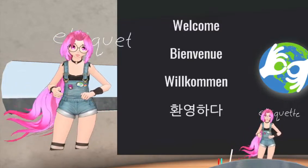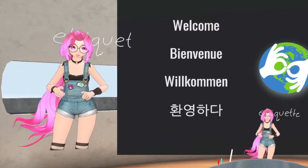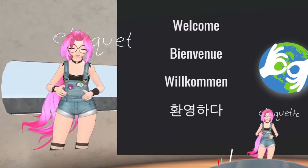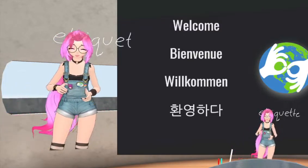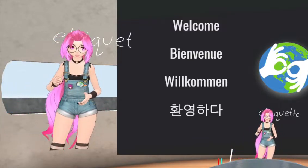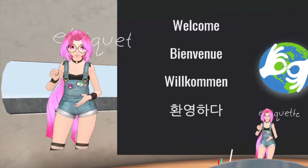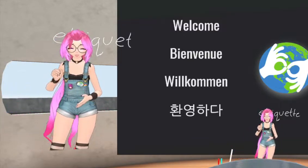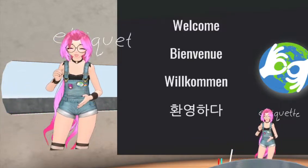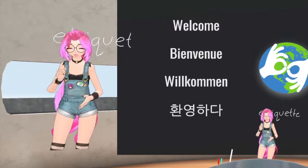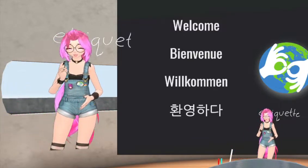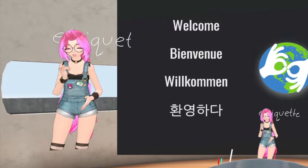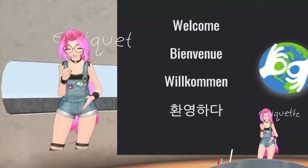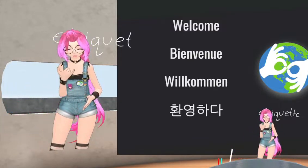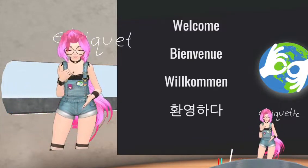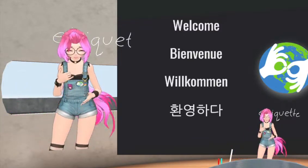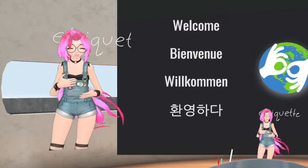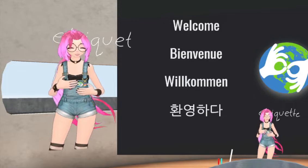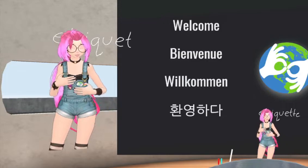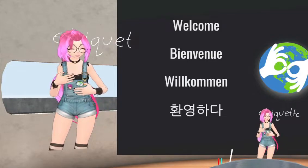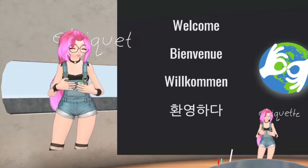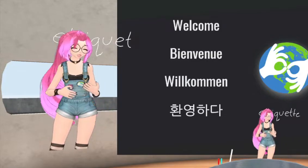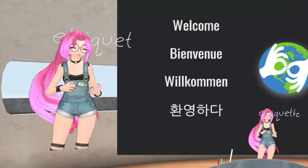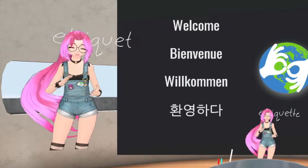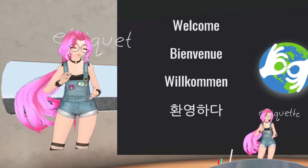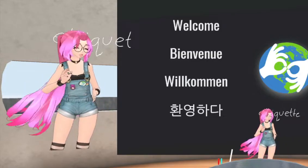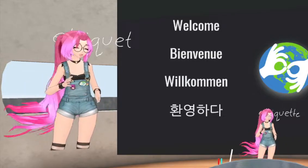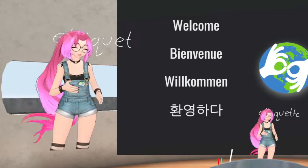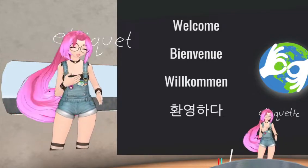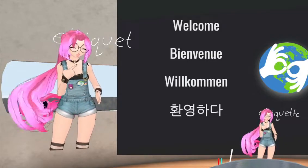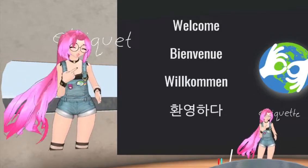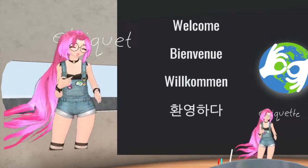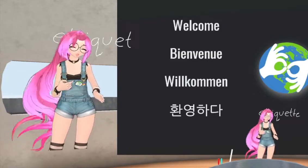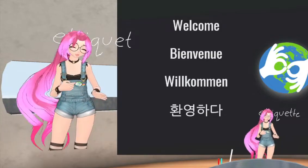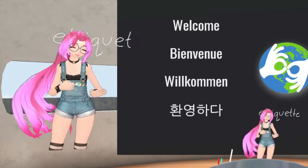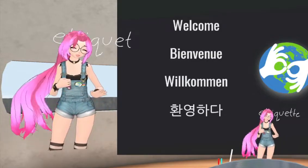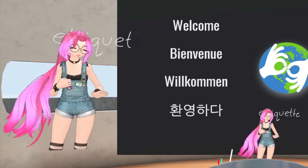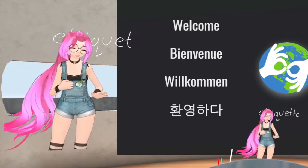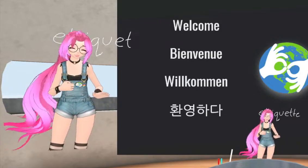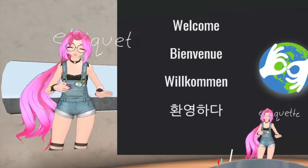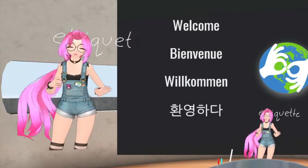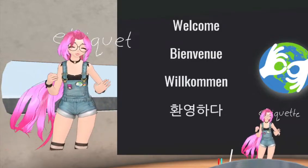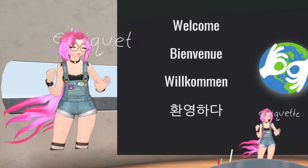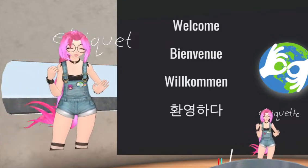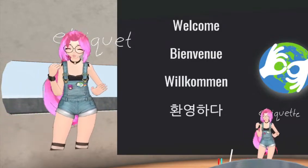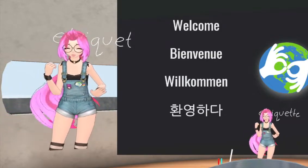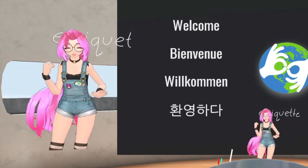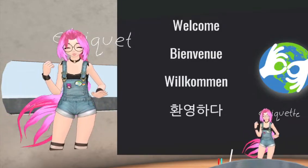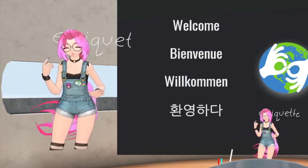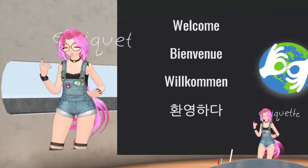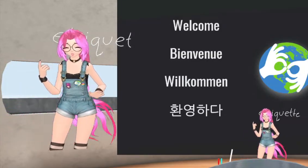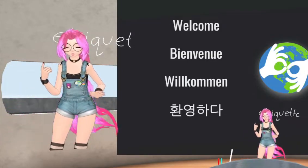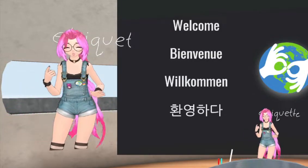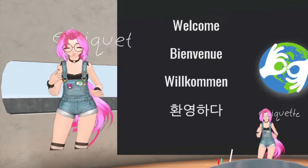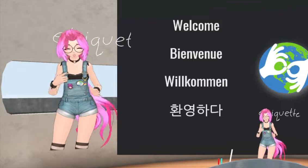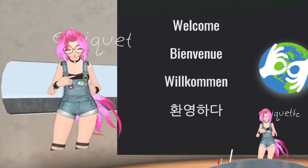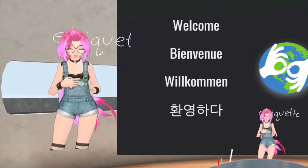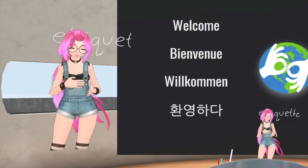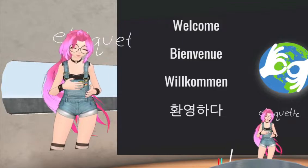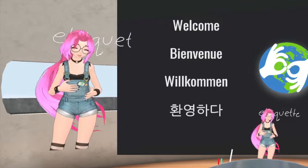Sorry. Go ahead. Talking about hard of hearing people, people coming in and screaming over people that are hard of